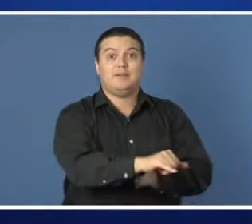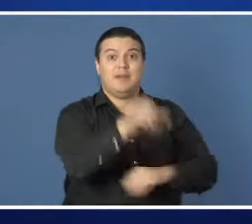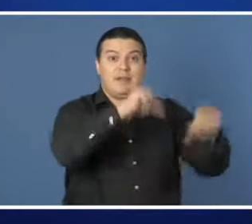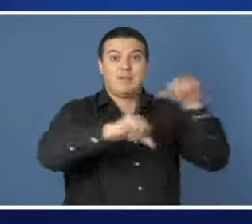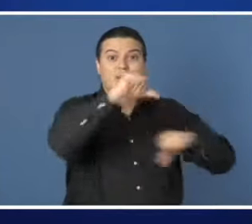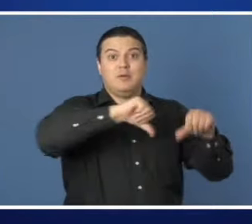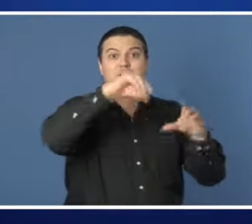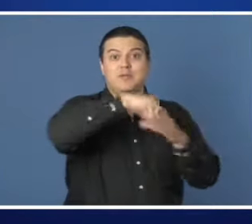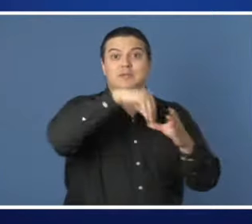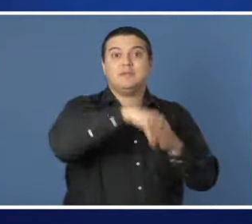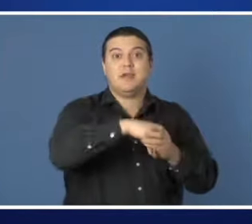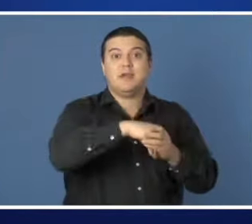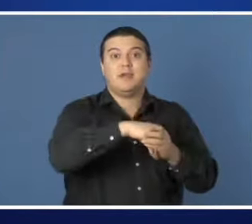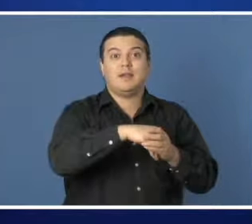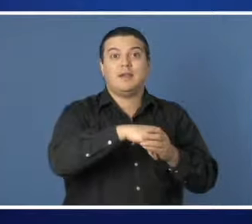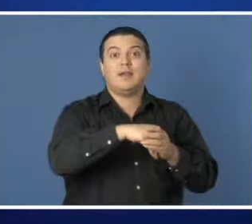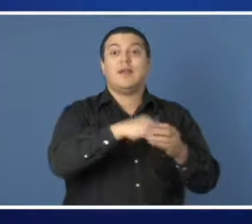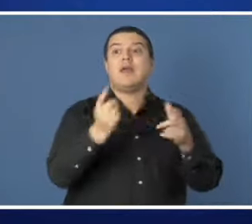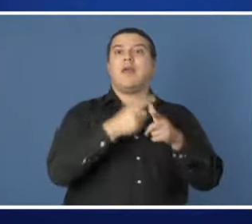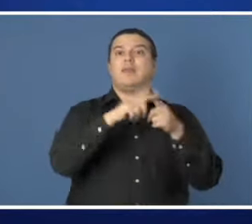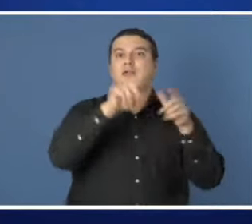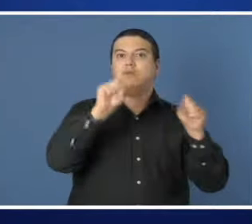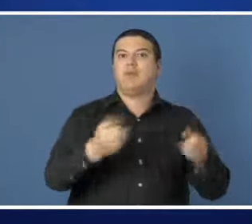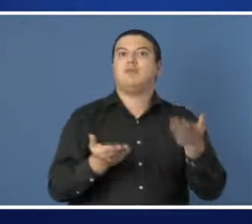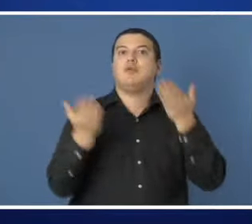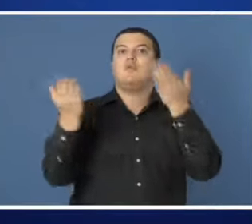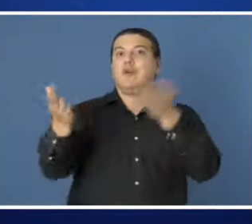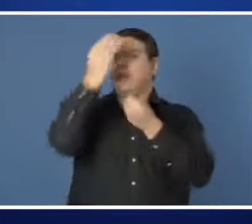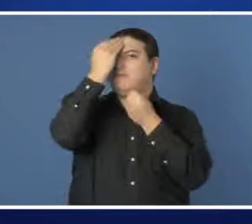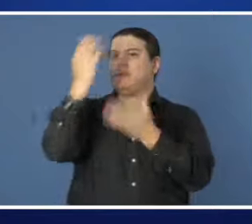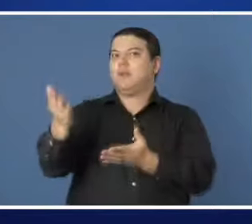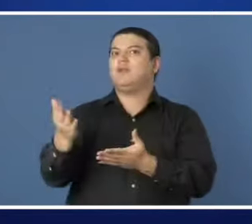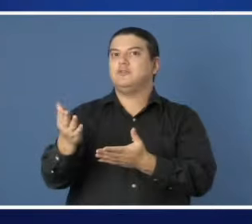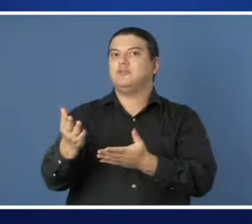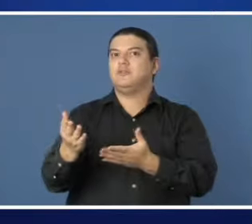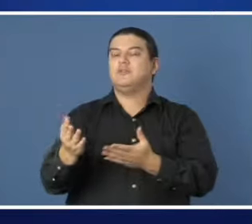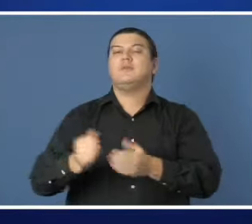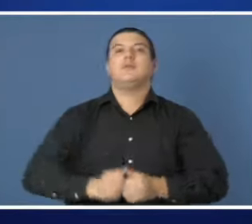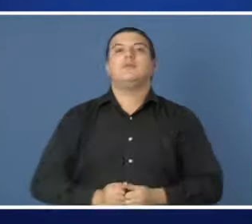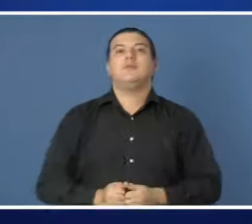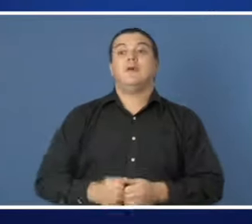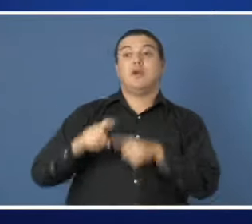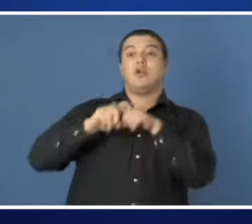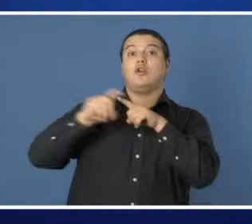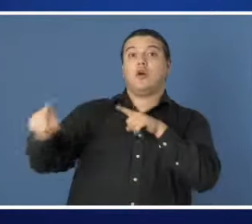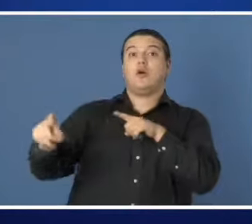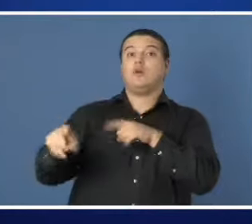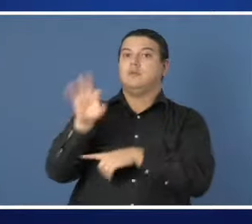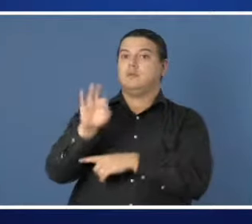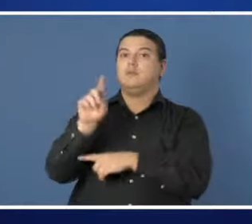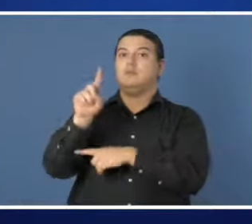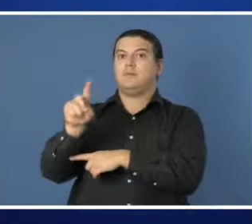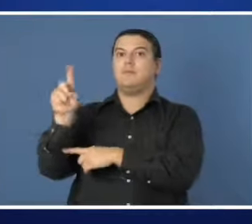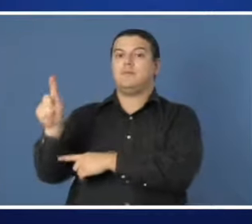available in order to provide requested information. Call emergency medical